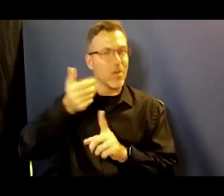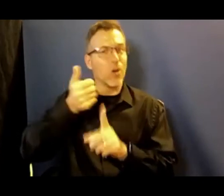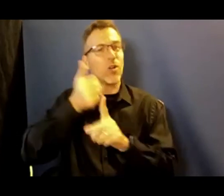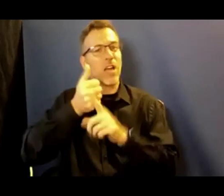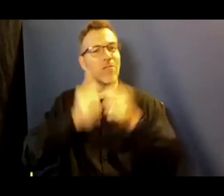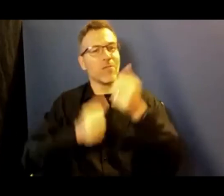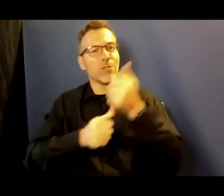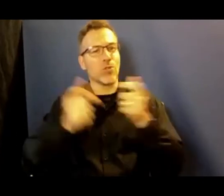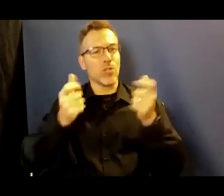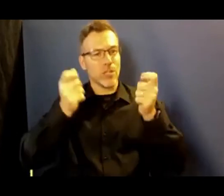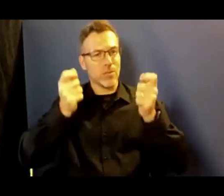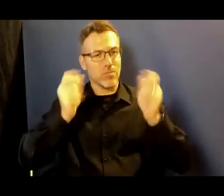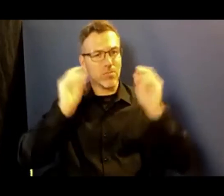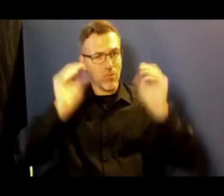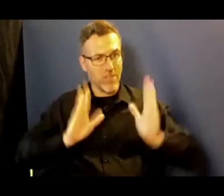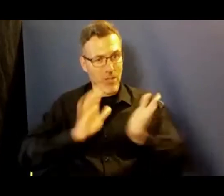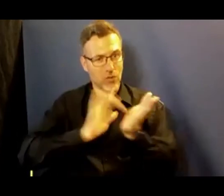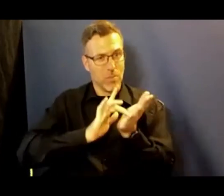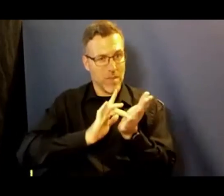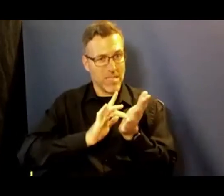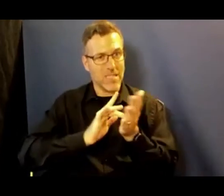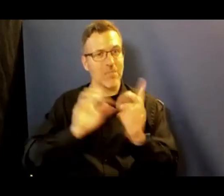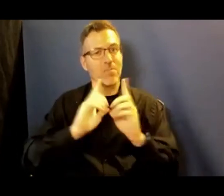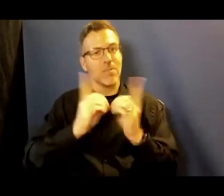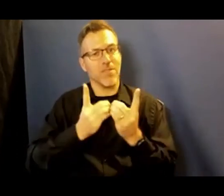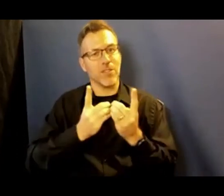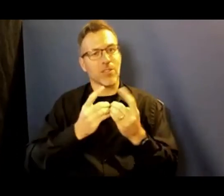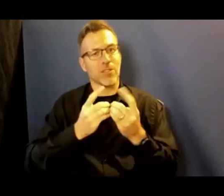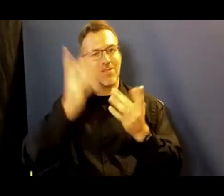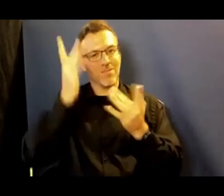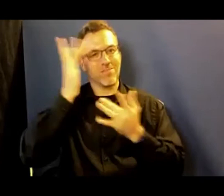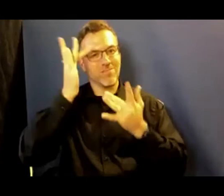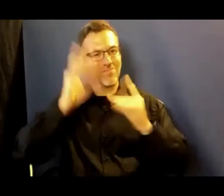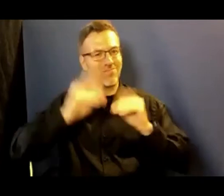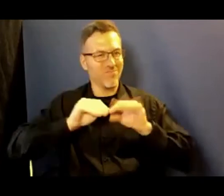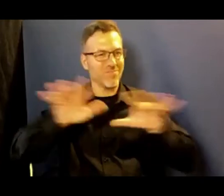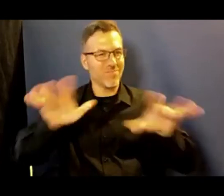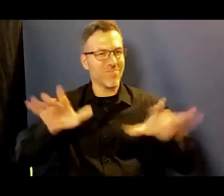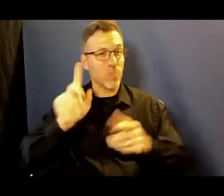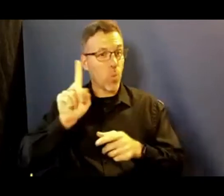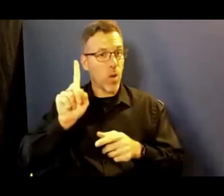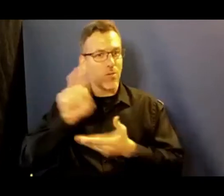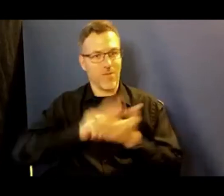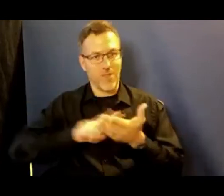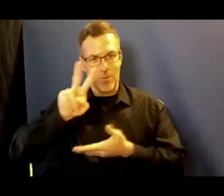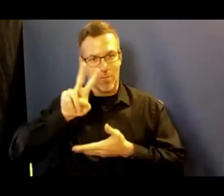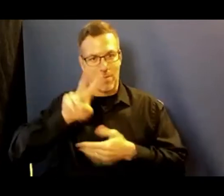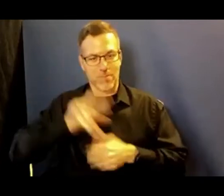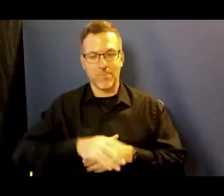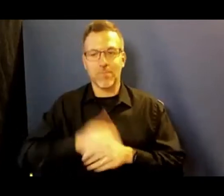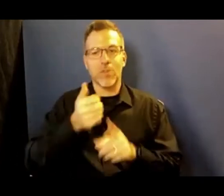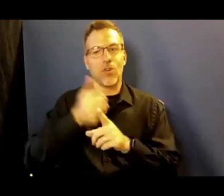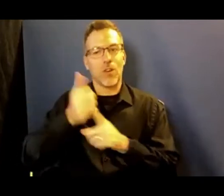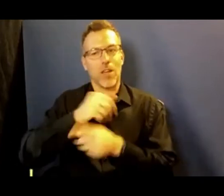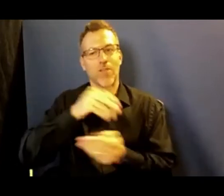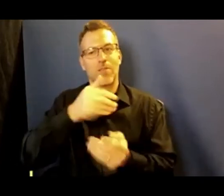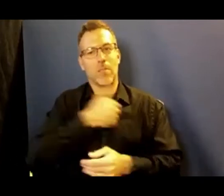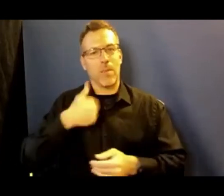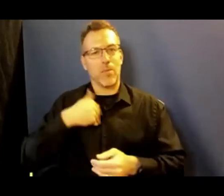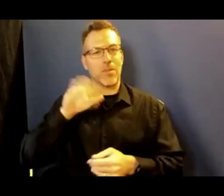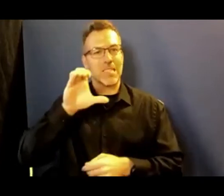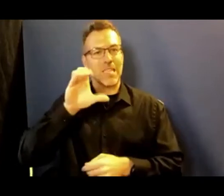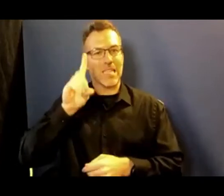of medicine in the Division of Infectious Diseases at Vanderbilt Medical Center. She's also a member of the Centers for Disease Control's Advisory Committee